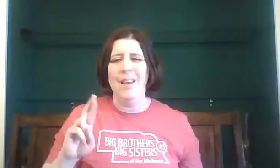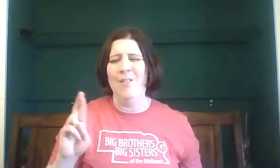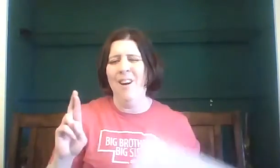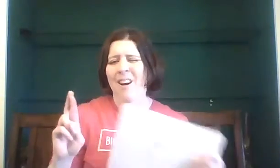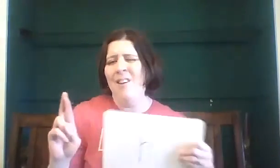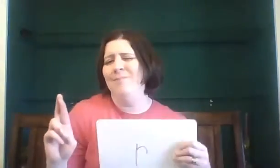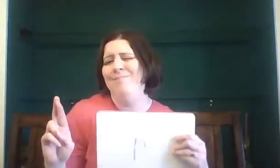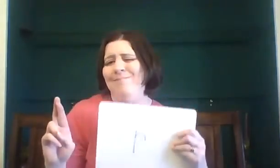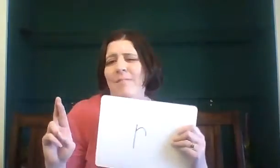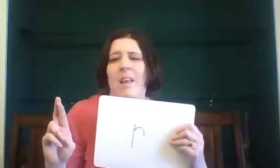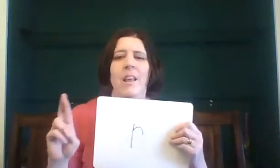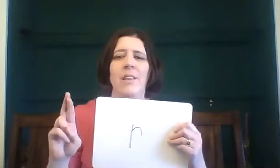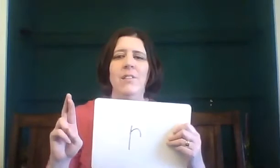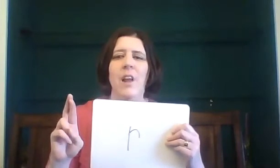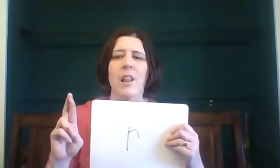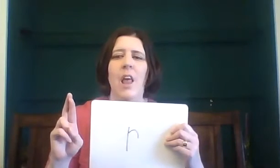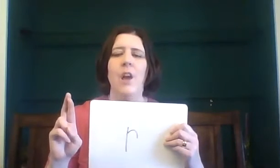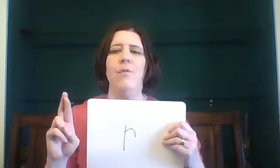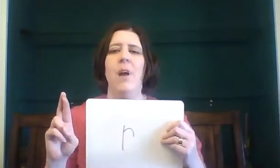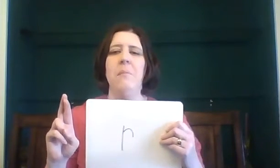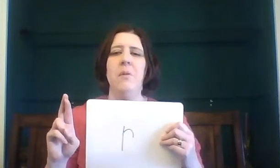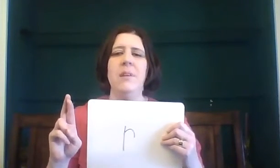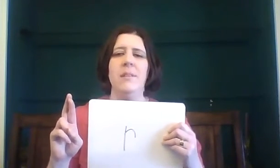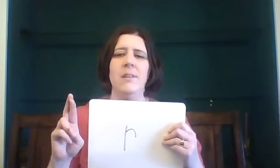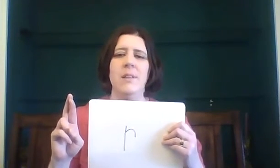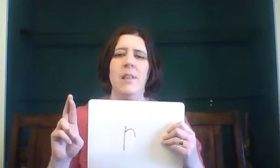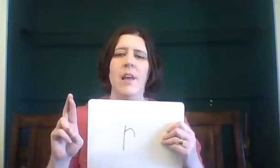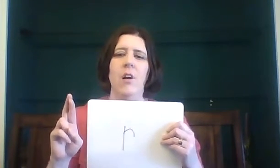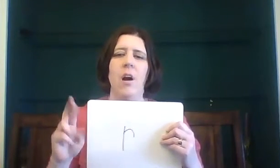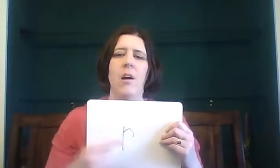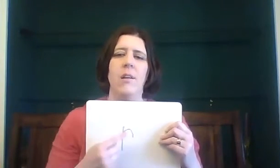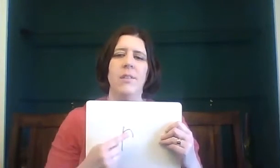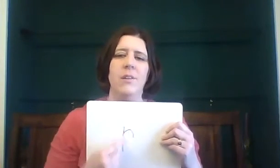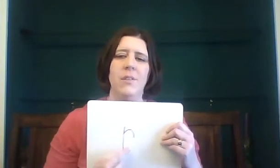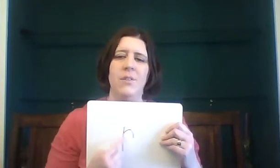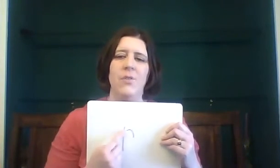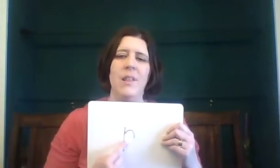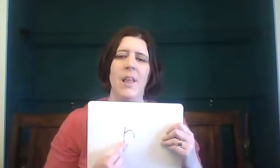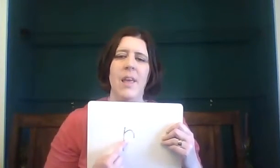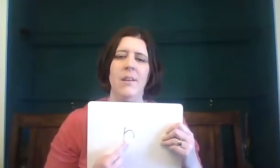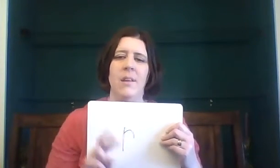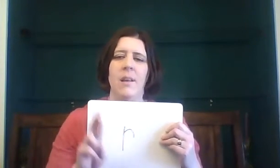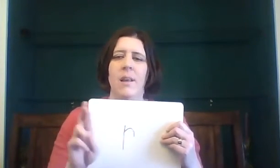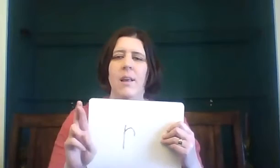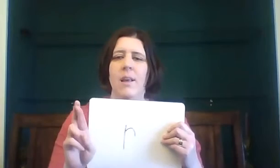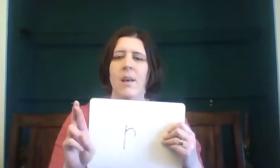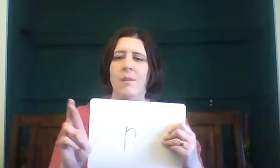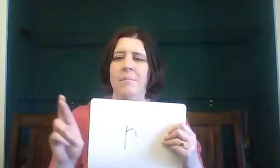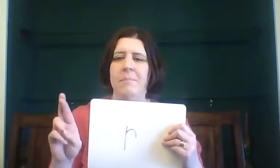Now R, there's not a lot of rhyme or reason to the letter R. There's the straight line.